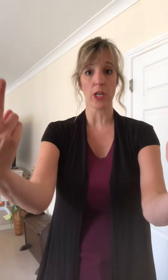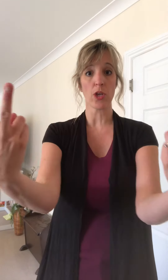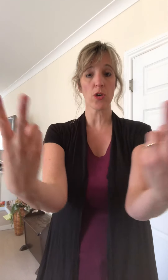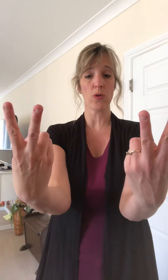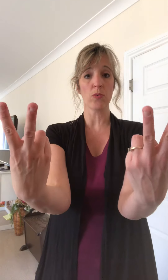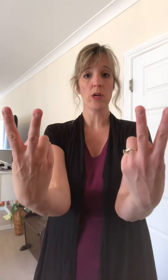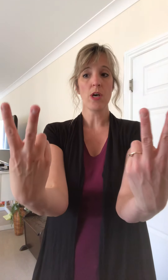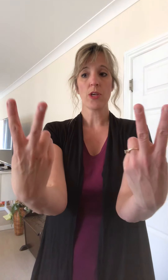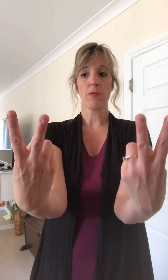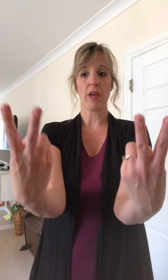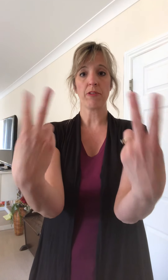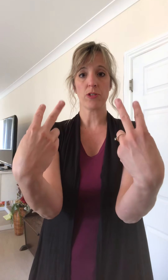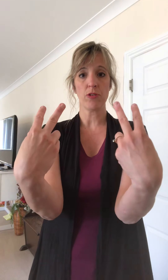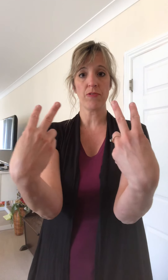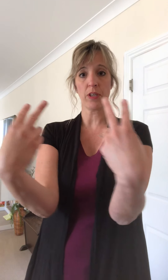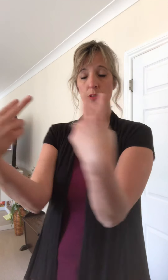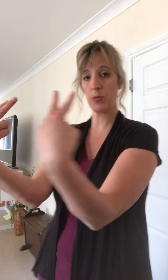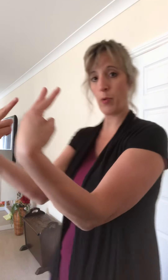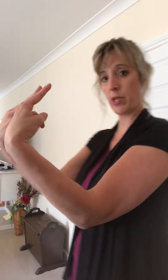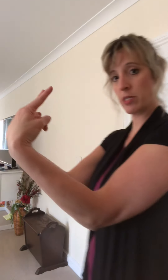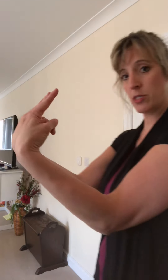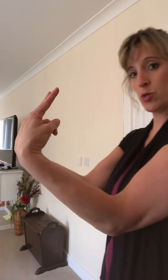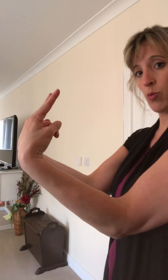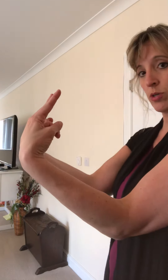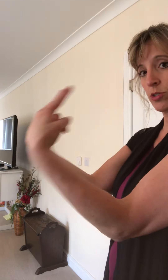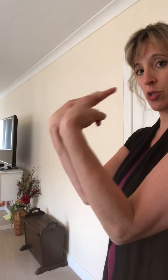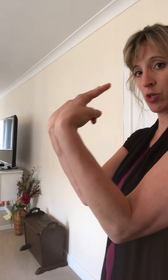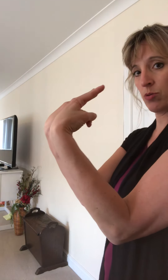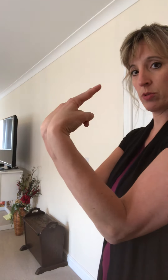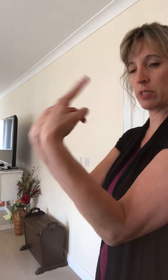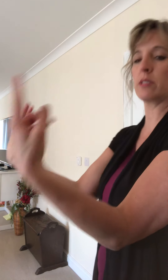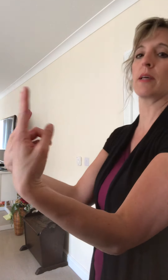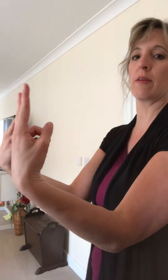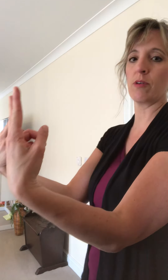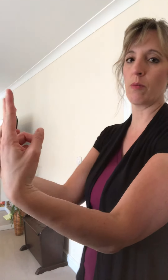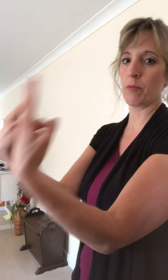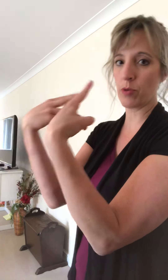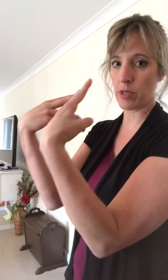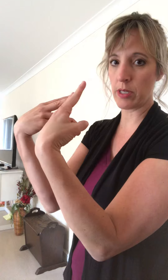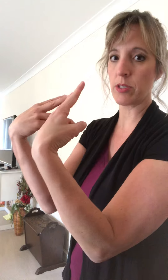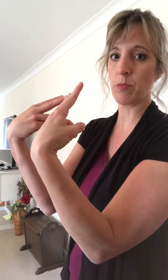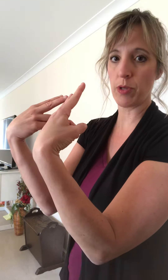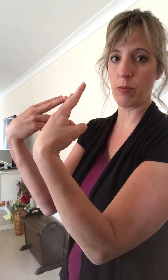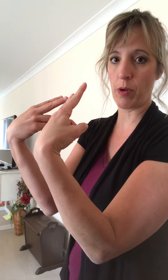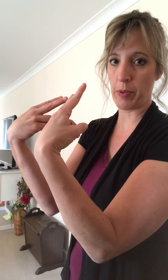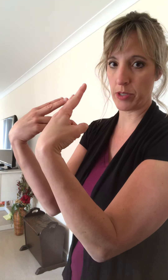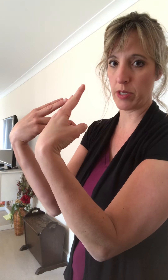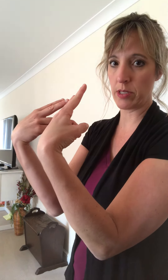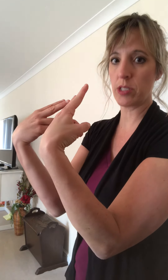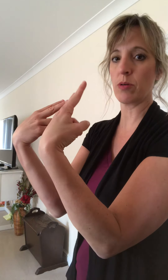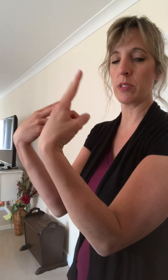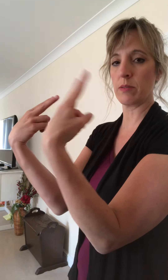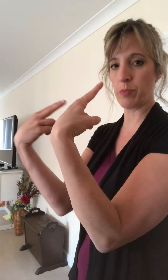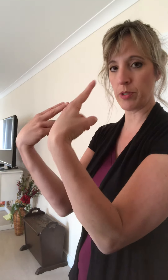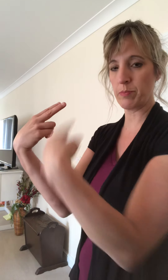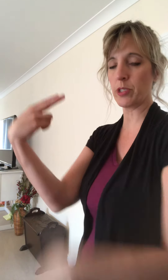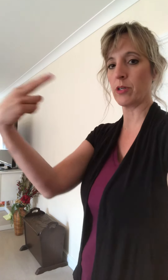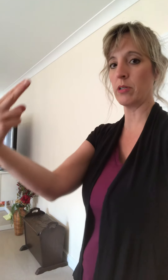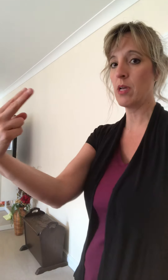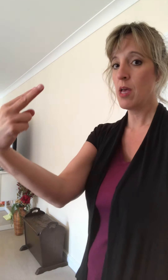at you, you would have your 2 fingers pointed towards you. This is like if there's more than one person, so it's plural.